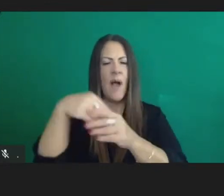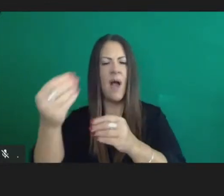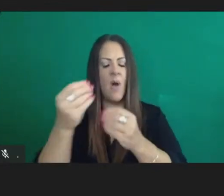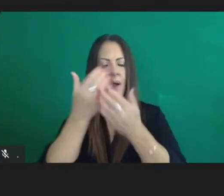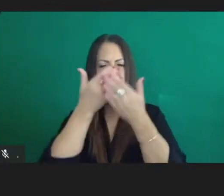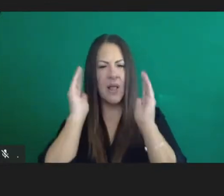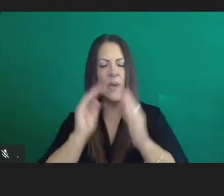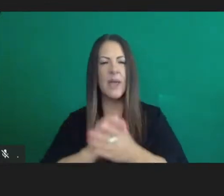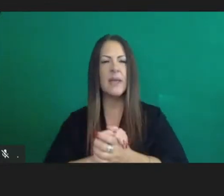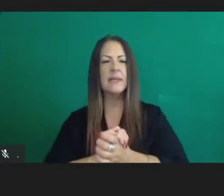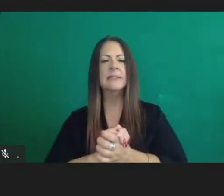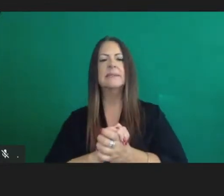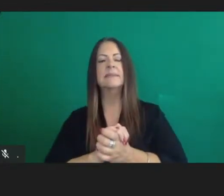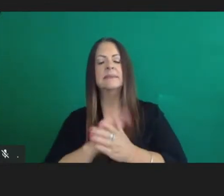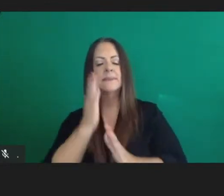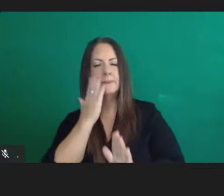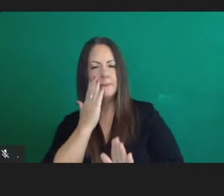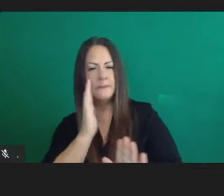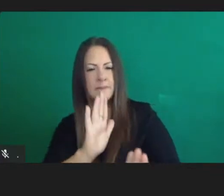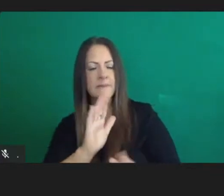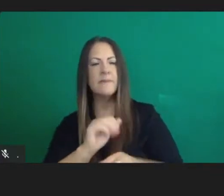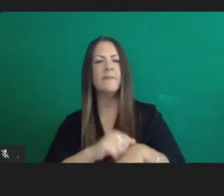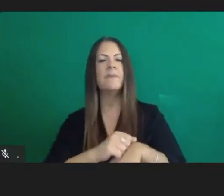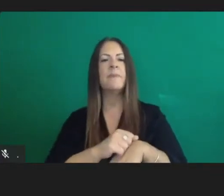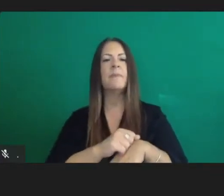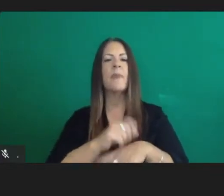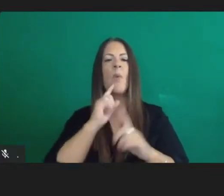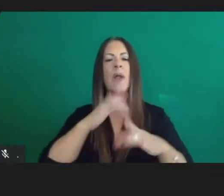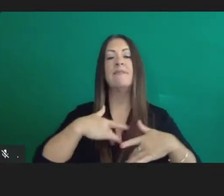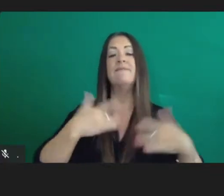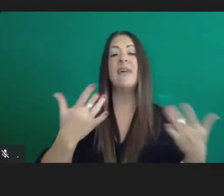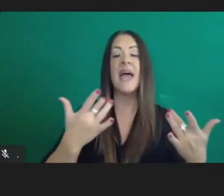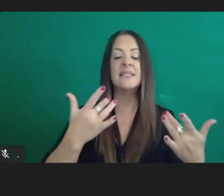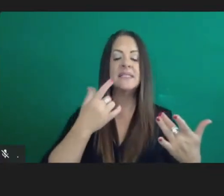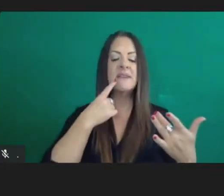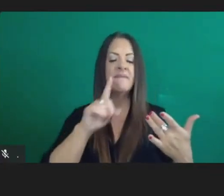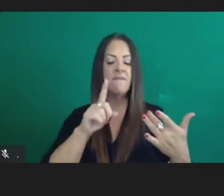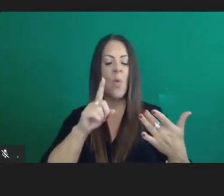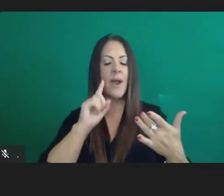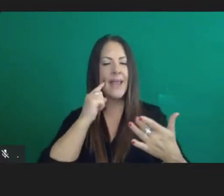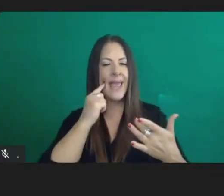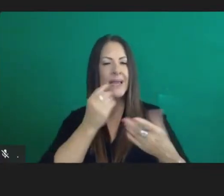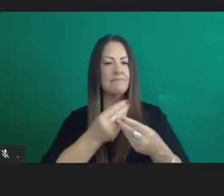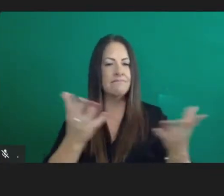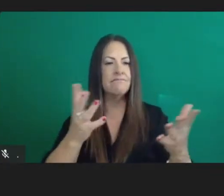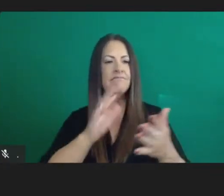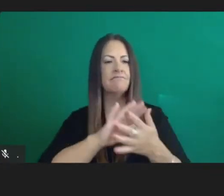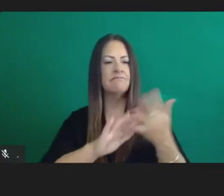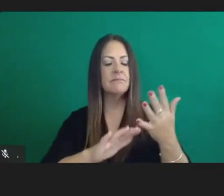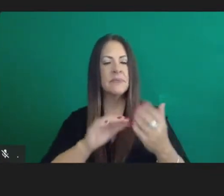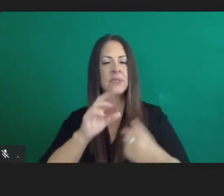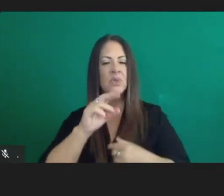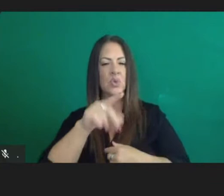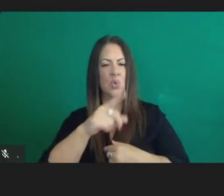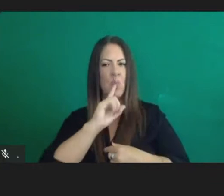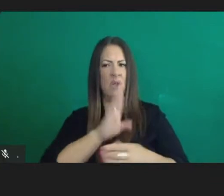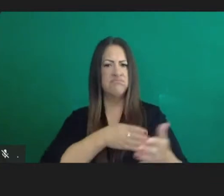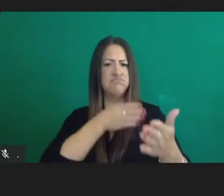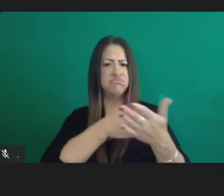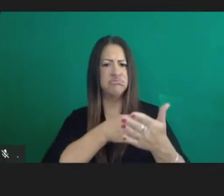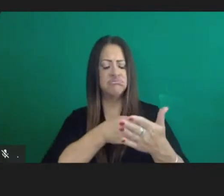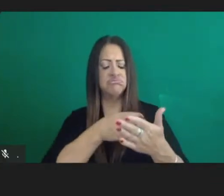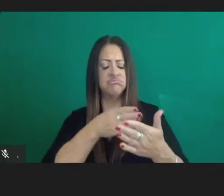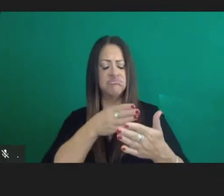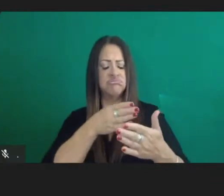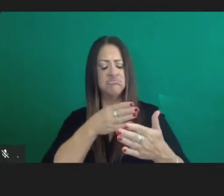districts will do, some sort of trick-or-treat event. If they do that again this year, would there be any enforcement against those businesses?